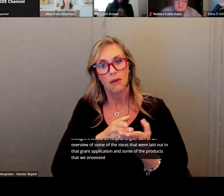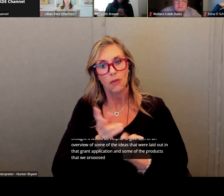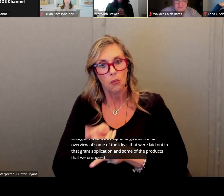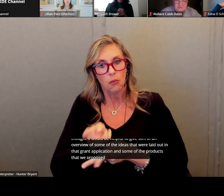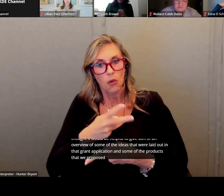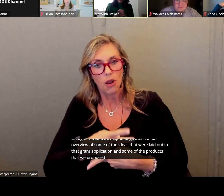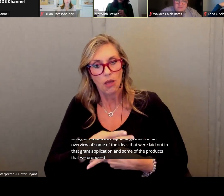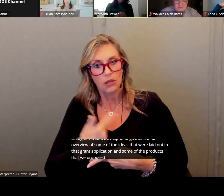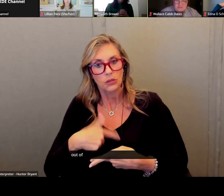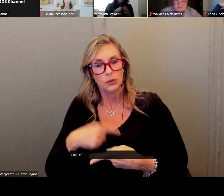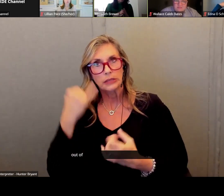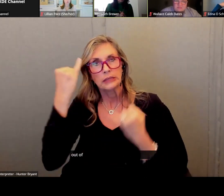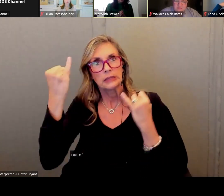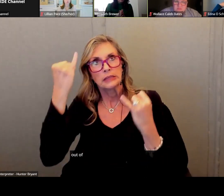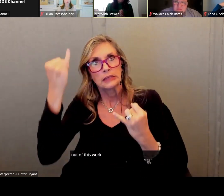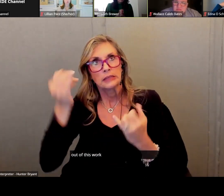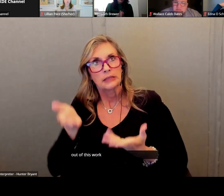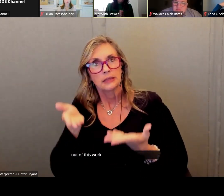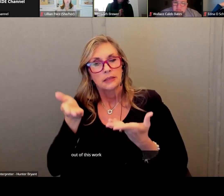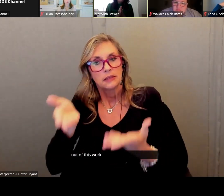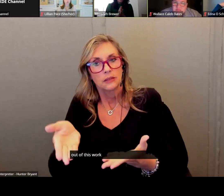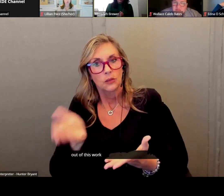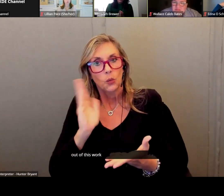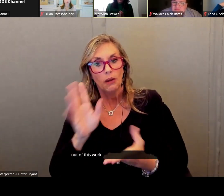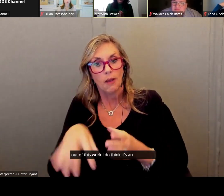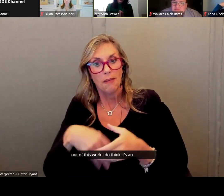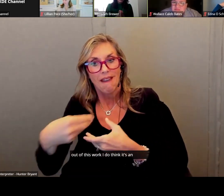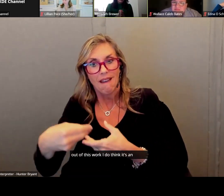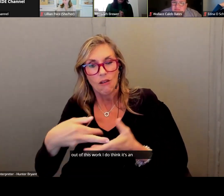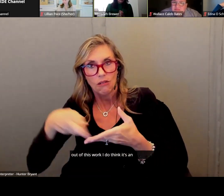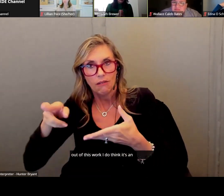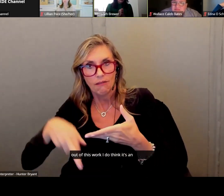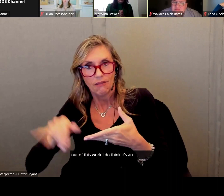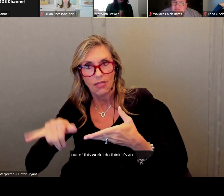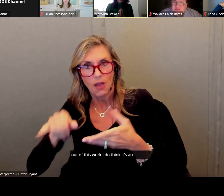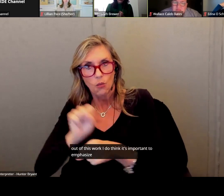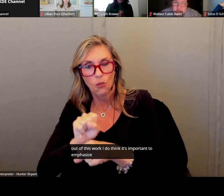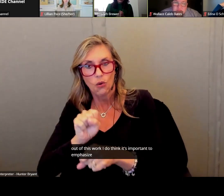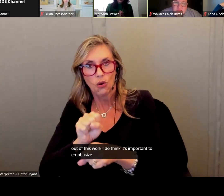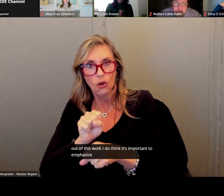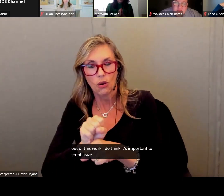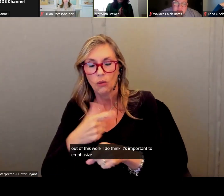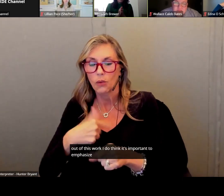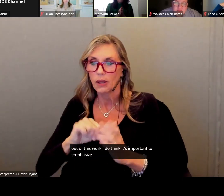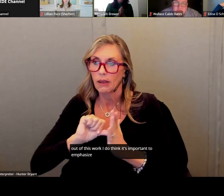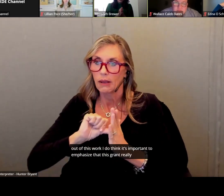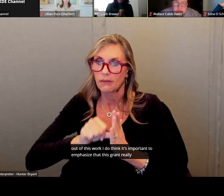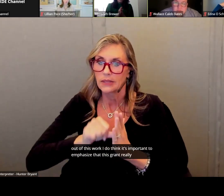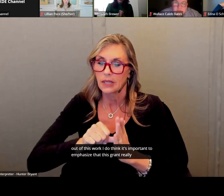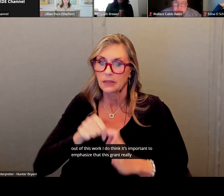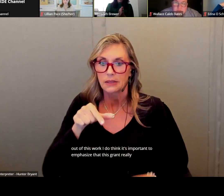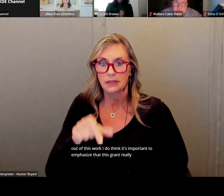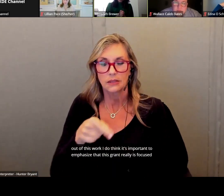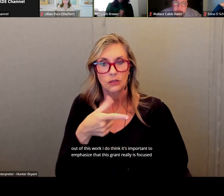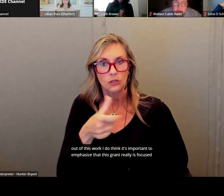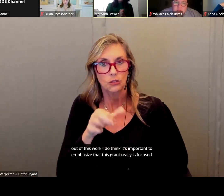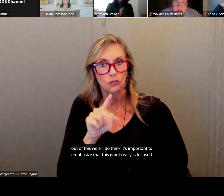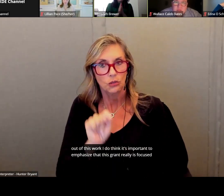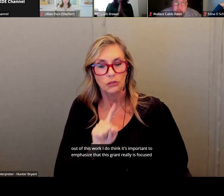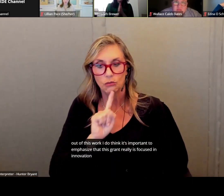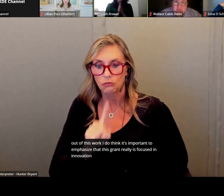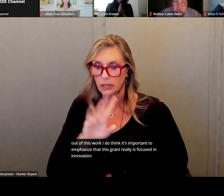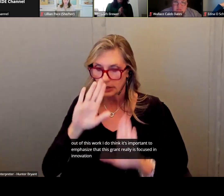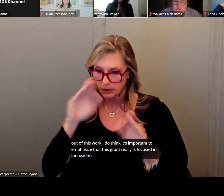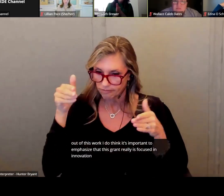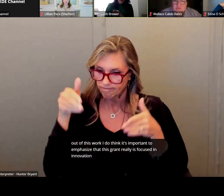out of this work. I do think it's important to emphasize that this grant really is focused in innovation and